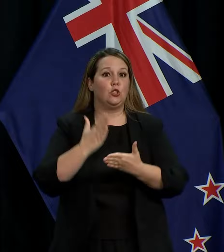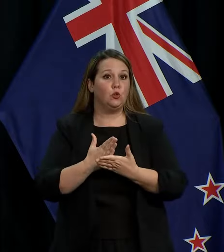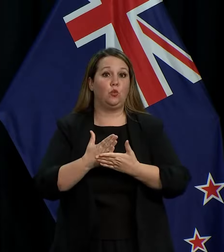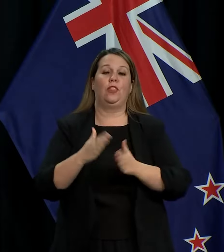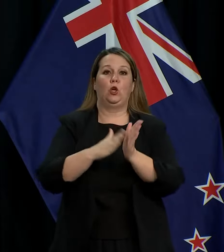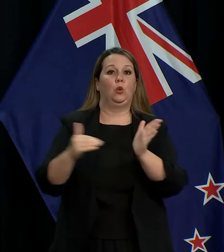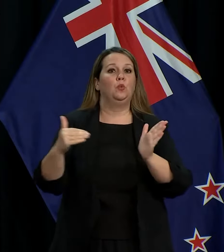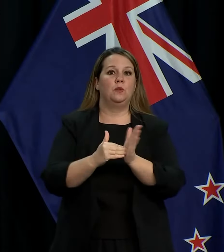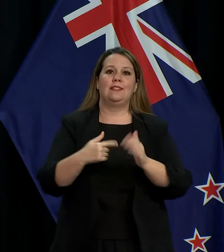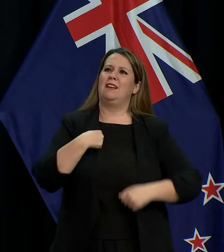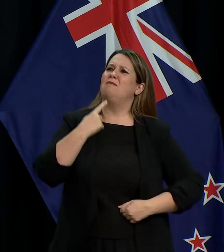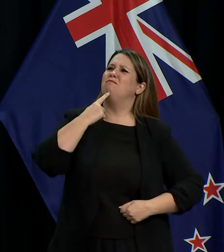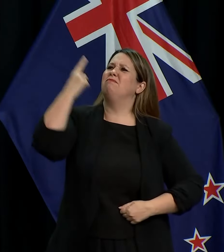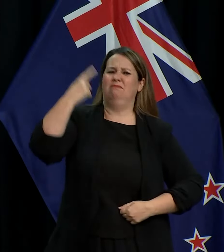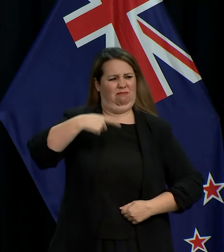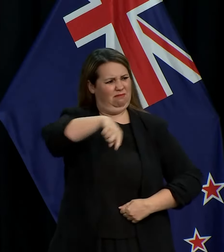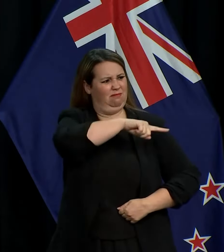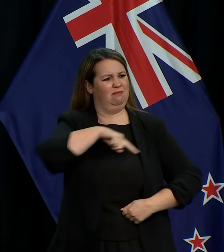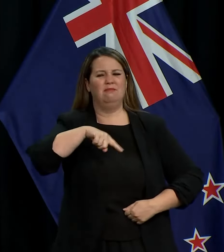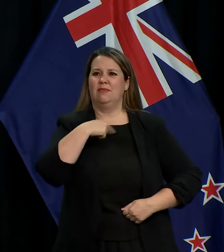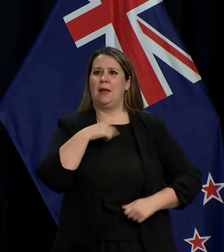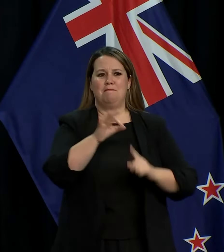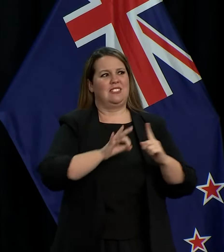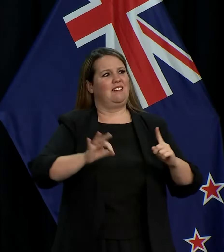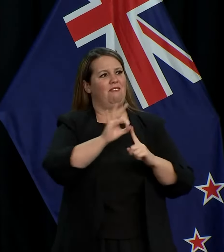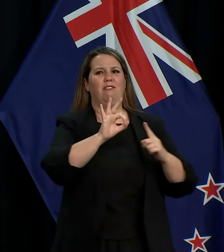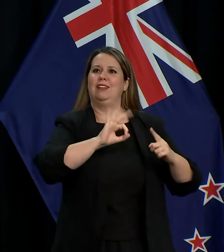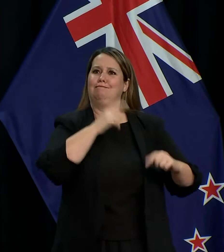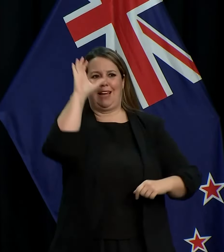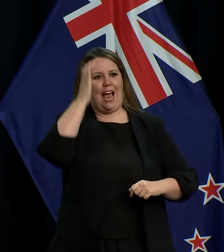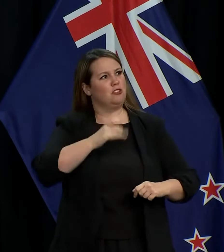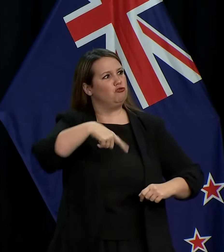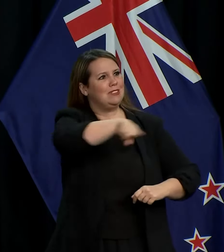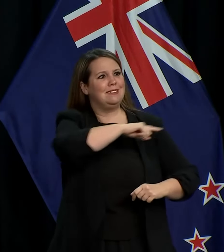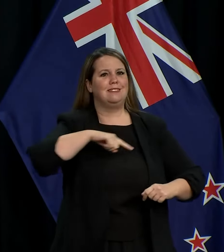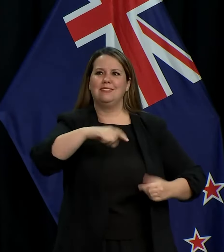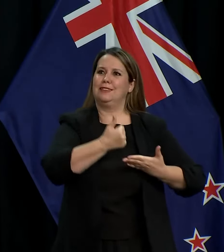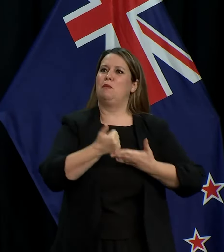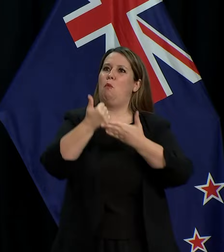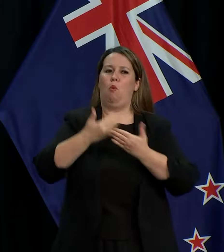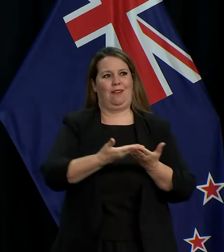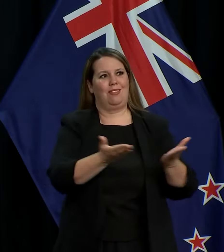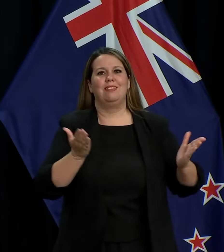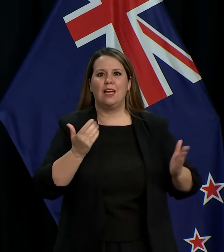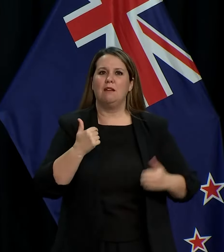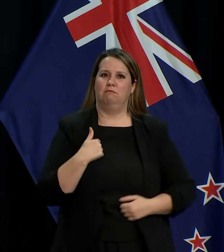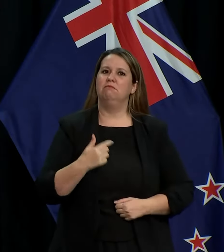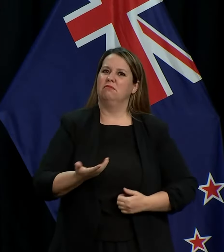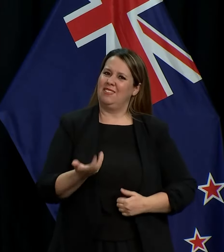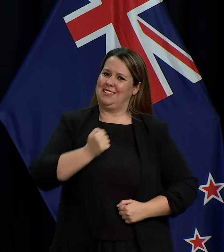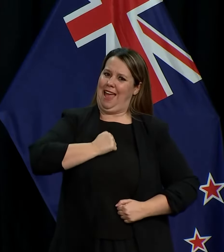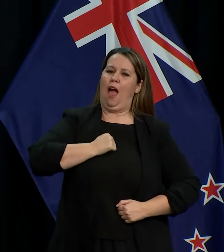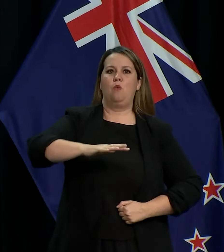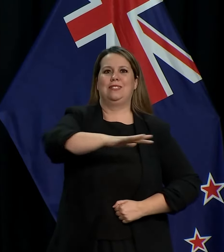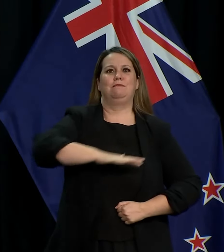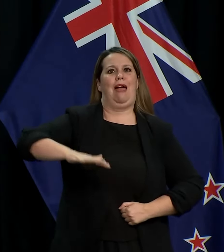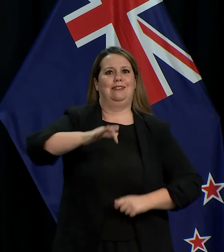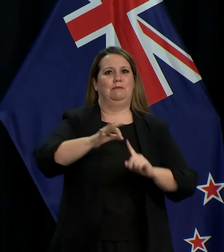region around what we want to see happening in the Pacific. This is our backyard. Criticism that's been levelled at your government that you haven't